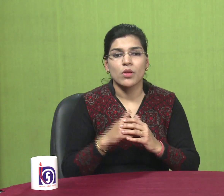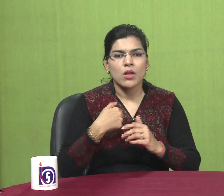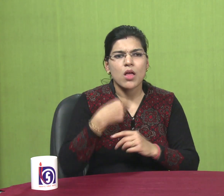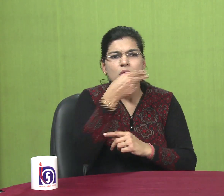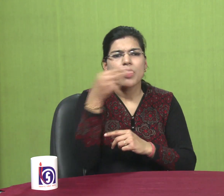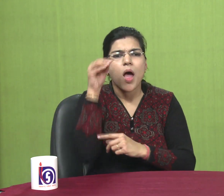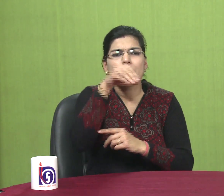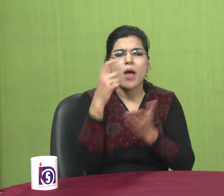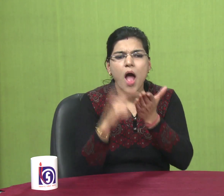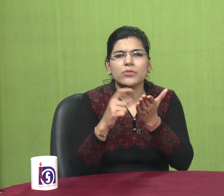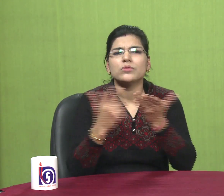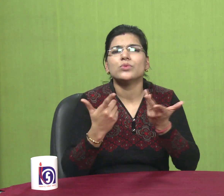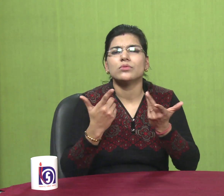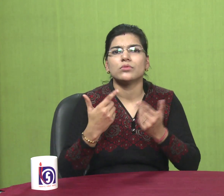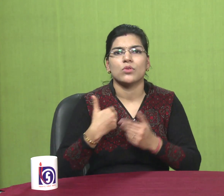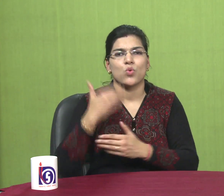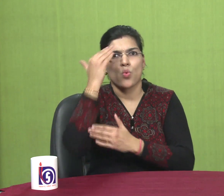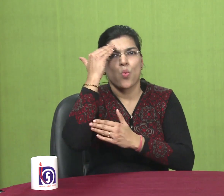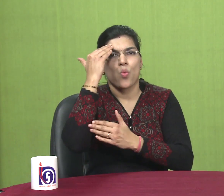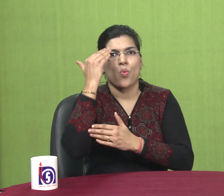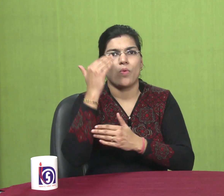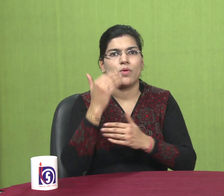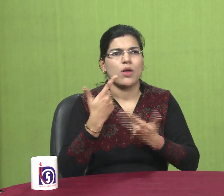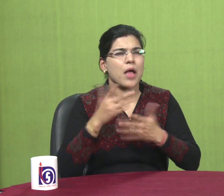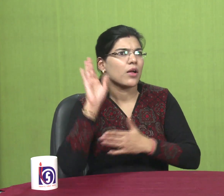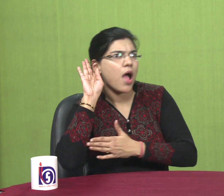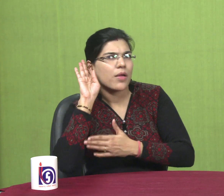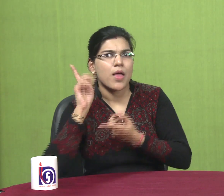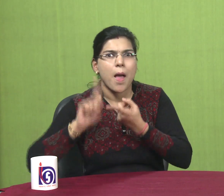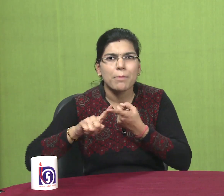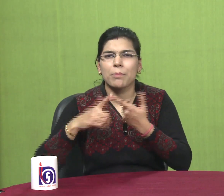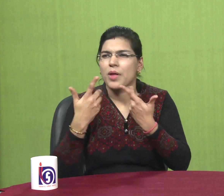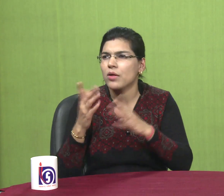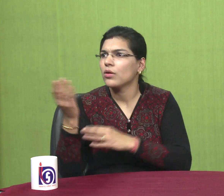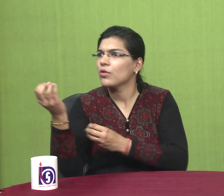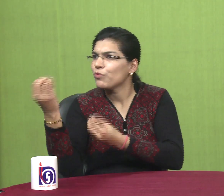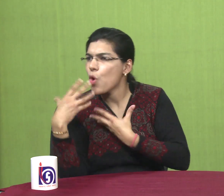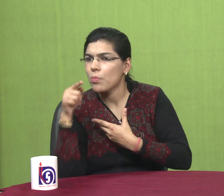accurate analogy would be to your home address.